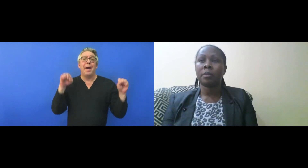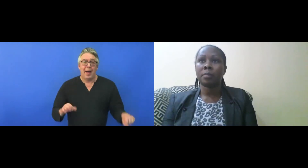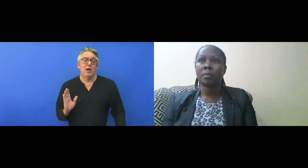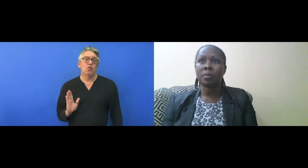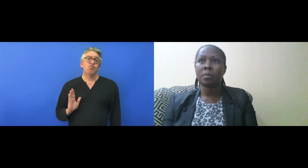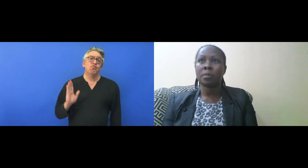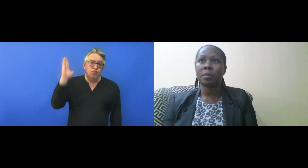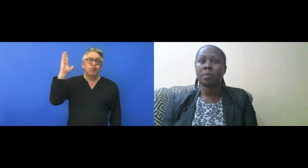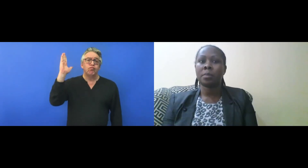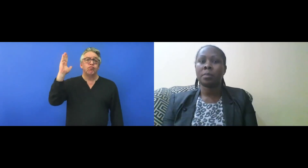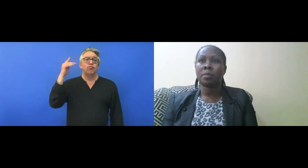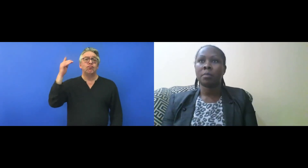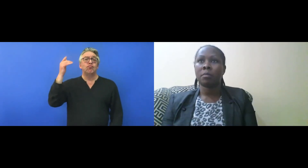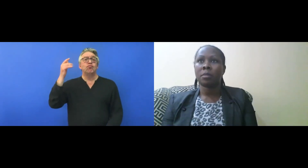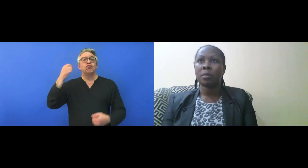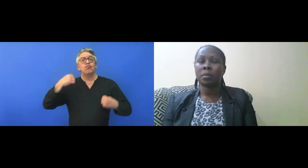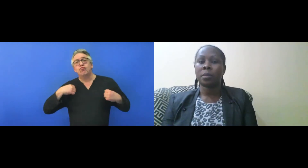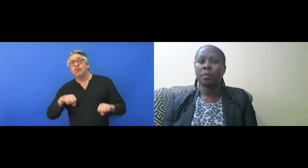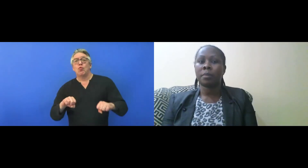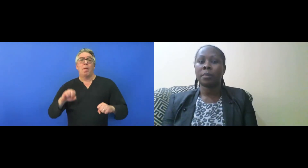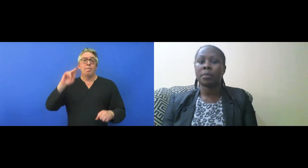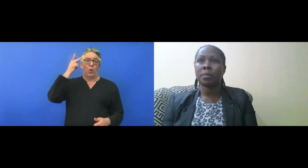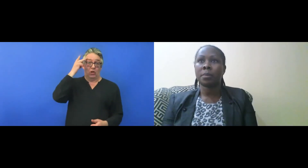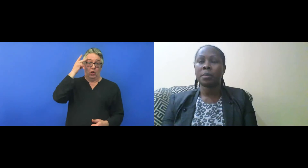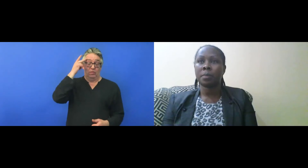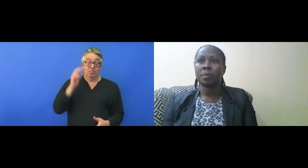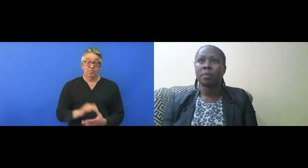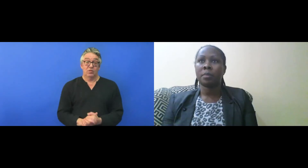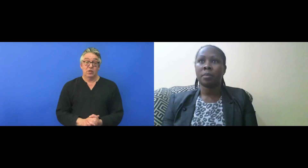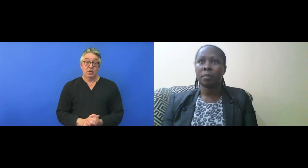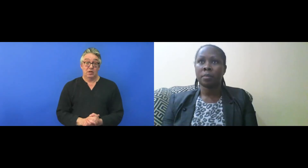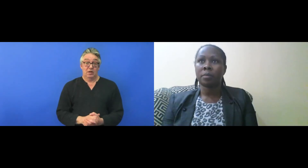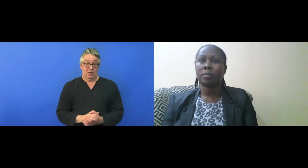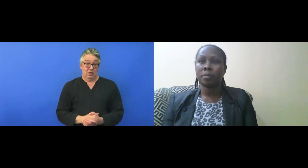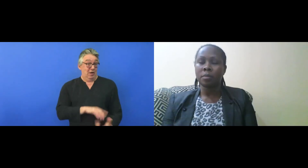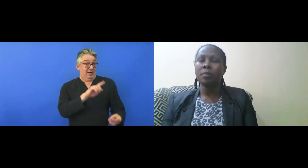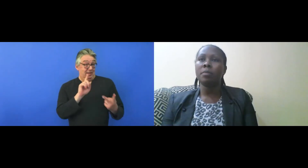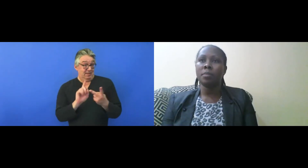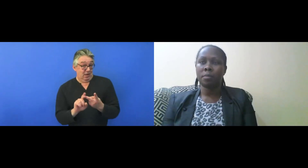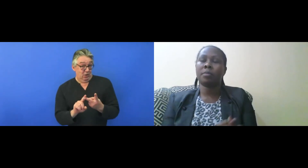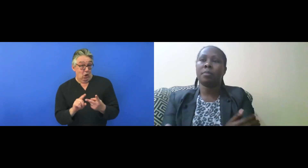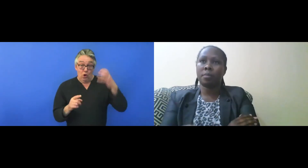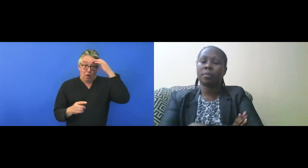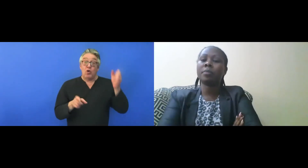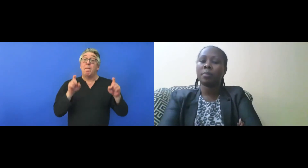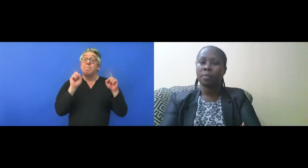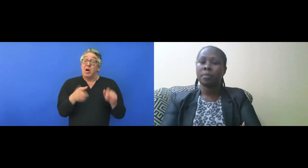implement the International Convention on Rights of Persons with Disability.